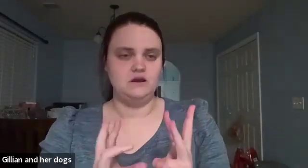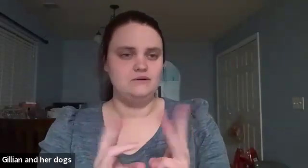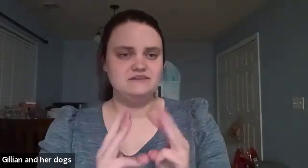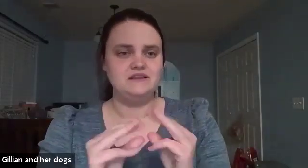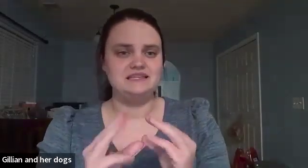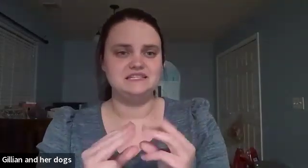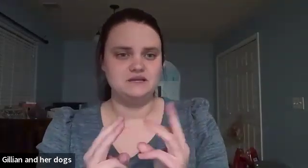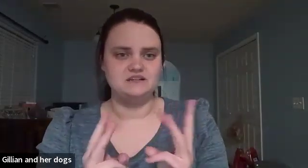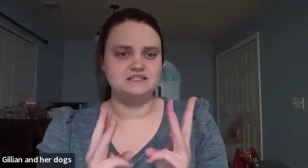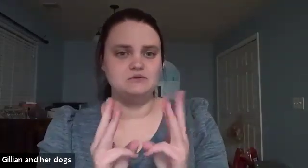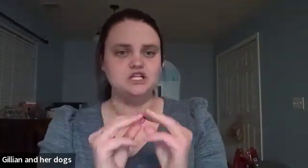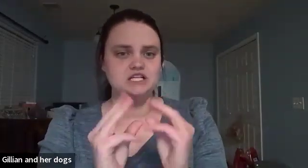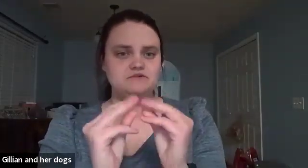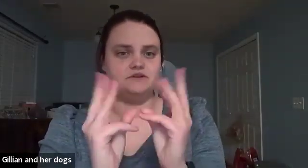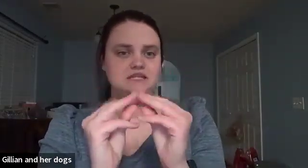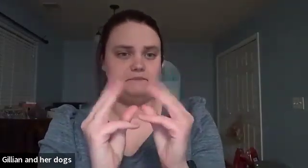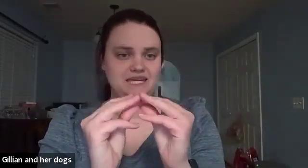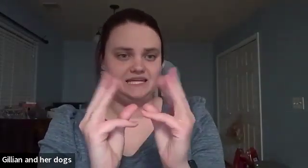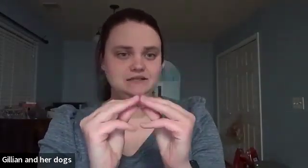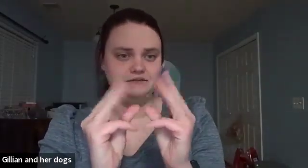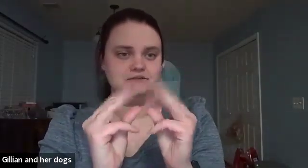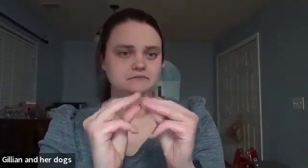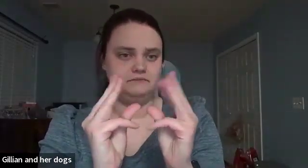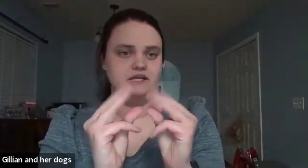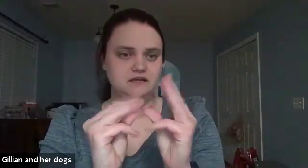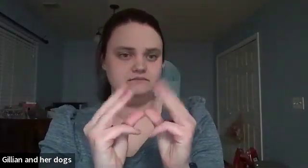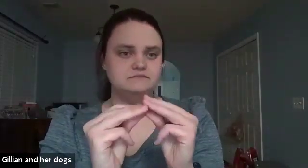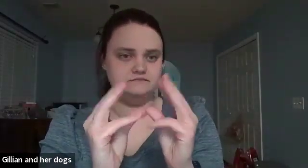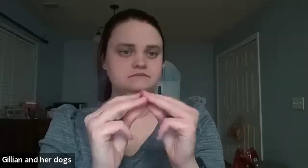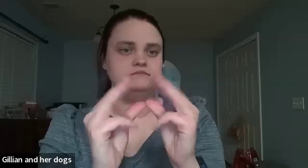Sorry, I always have to like stare at myself because I will change my fingers. It's like meeting. And